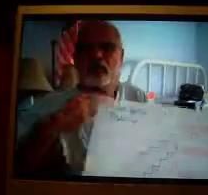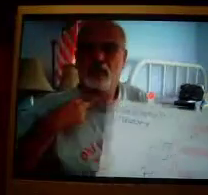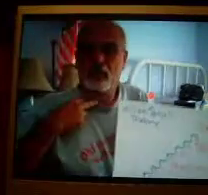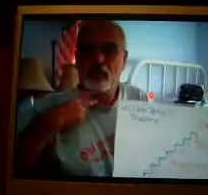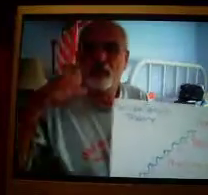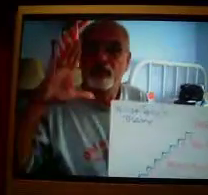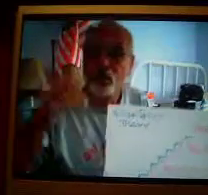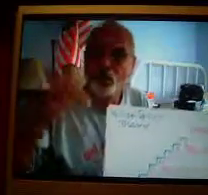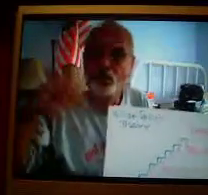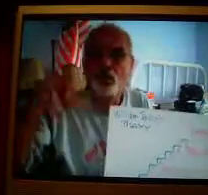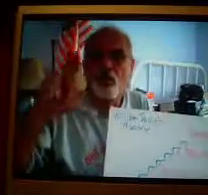Move up, stuck.